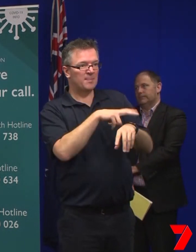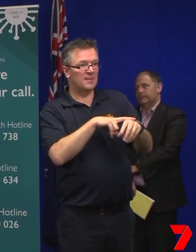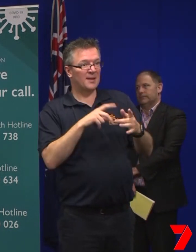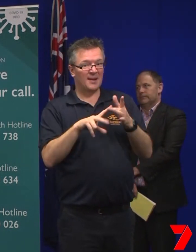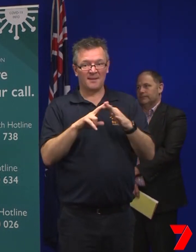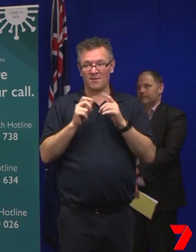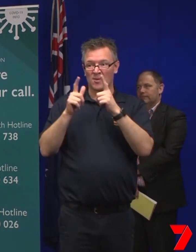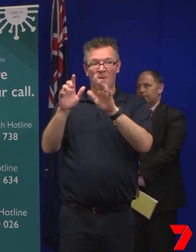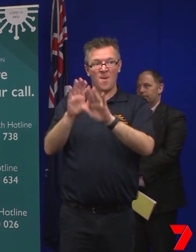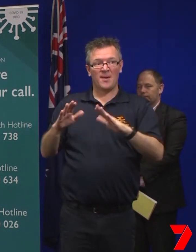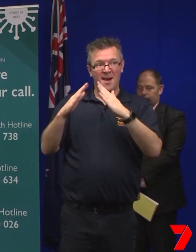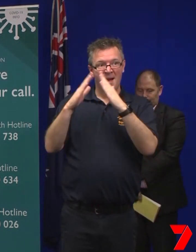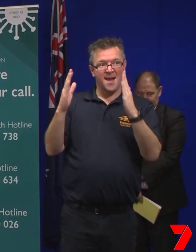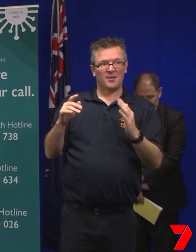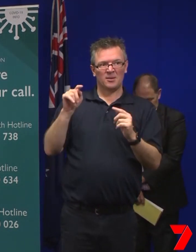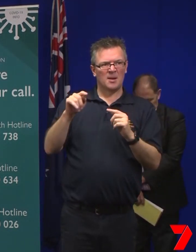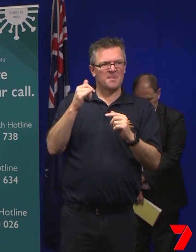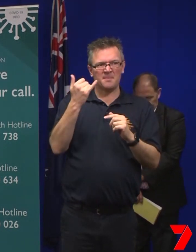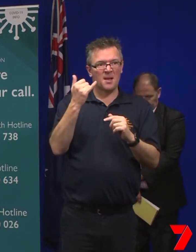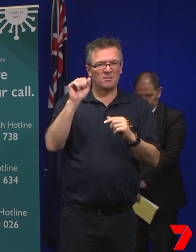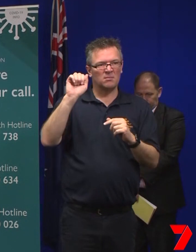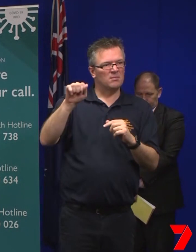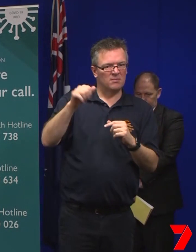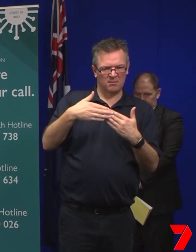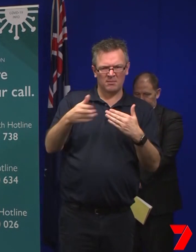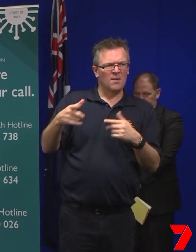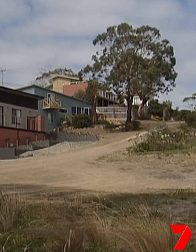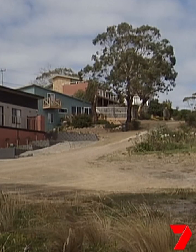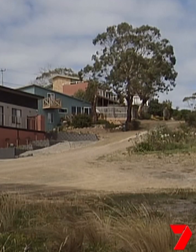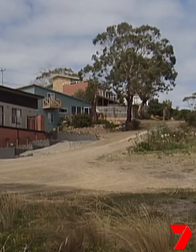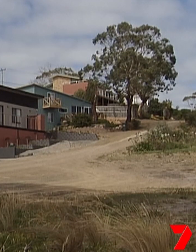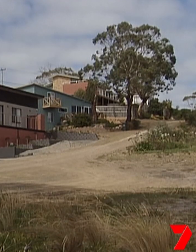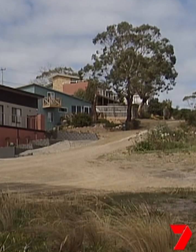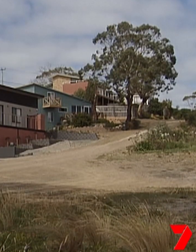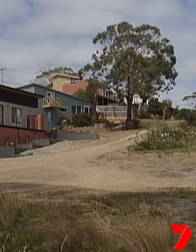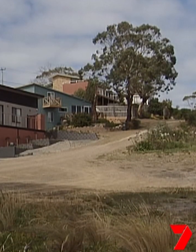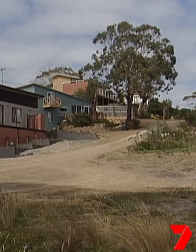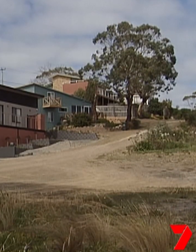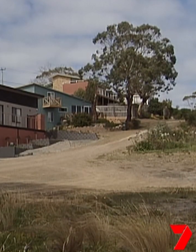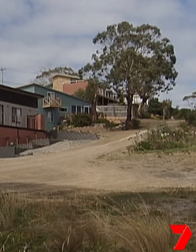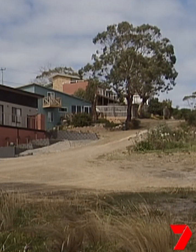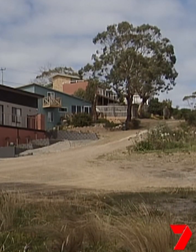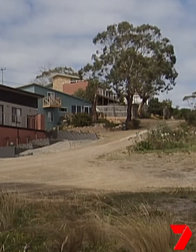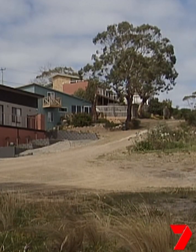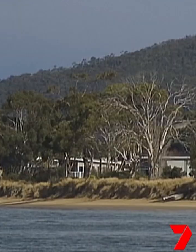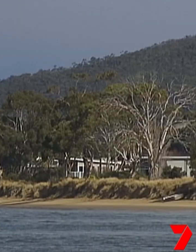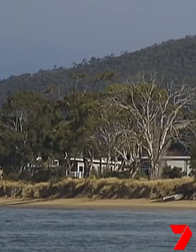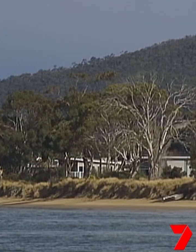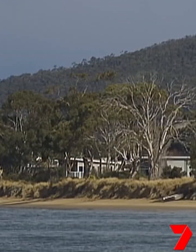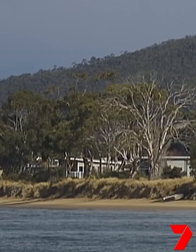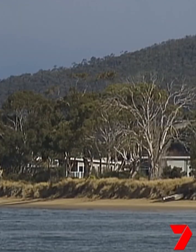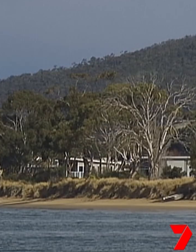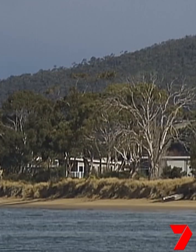not seen there. But there certainly will be patrols, there will be random checks, so people should expect the unexpected. It